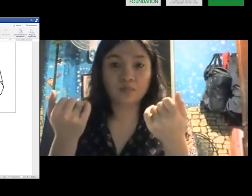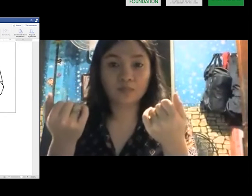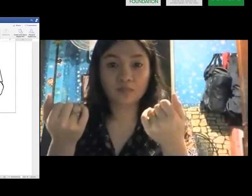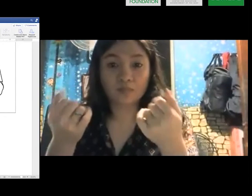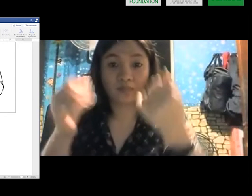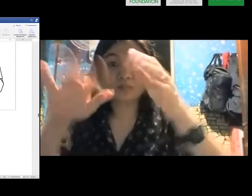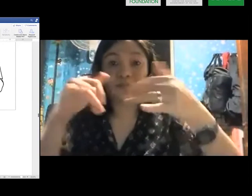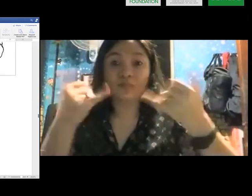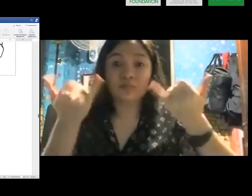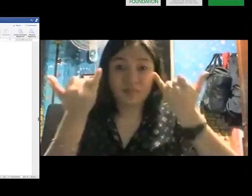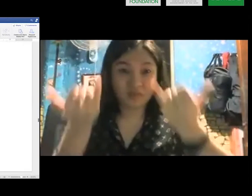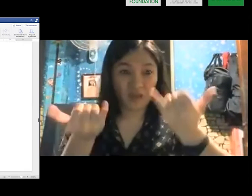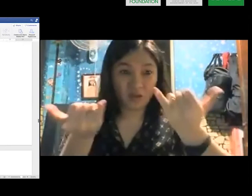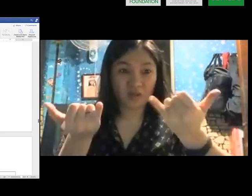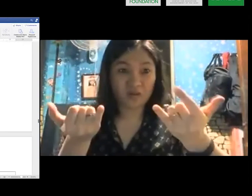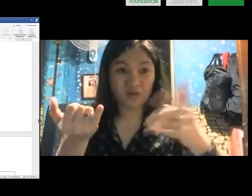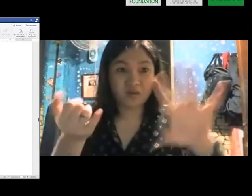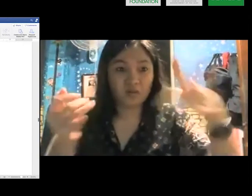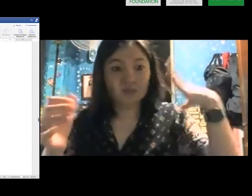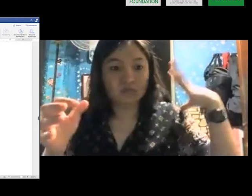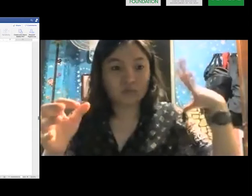But hold on.